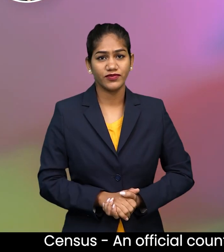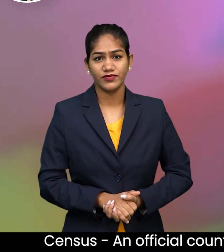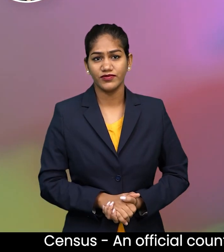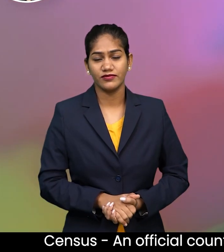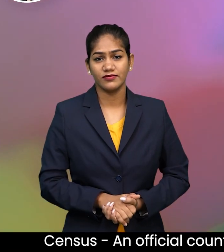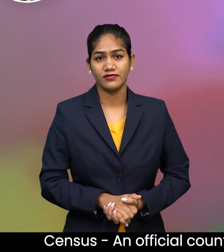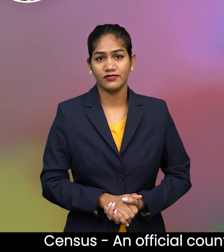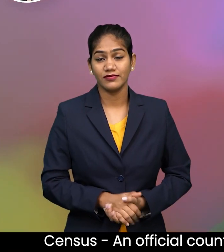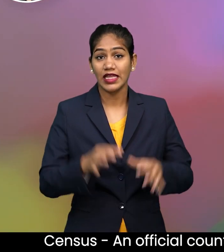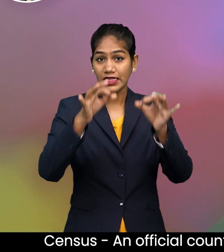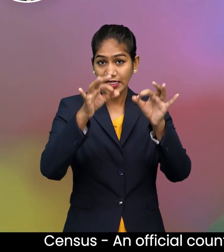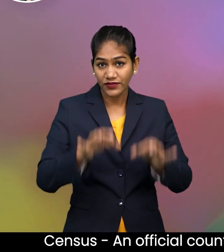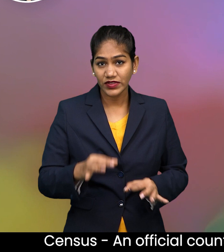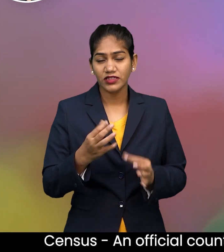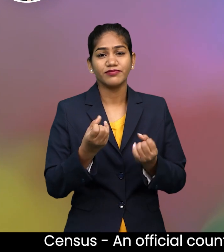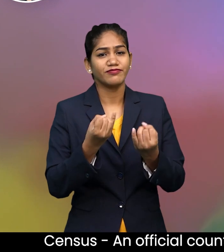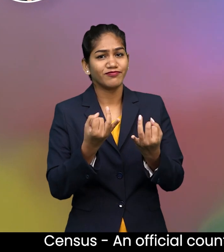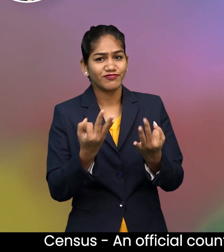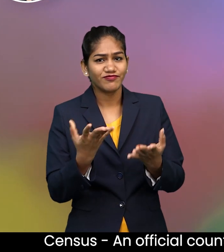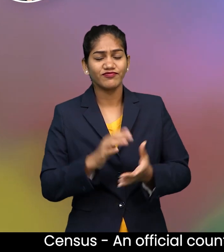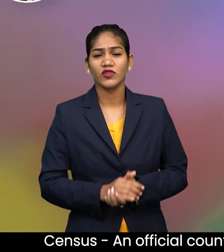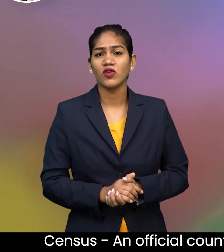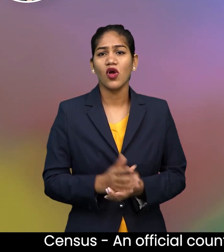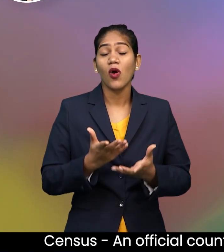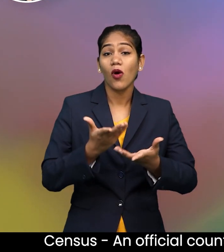an official count or survey,